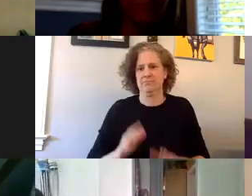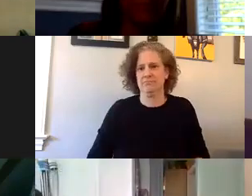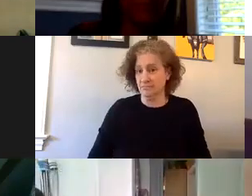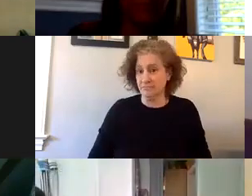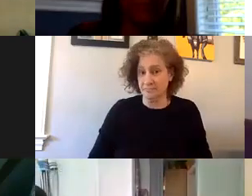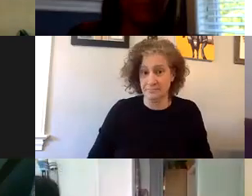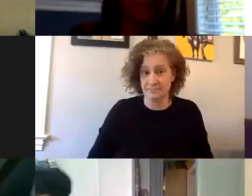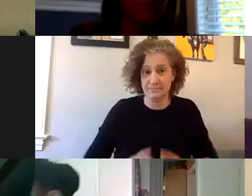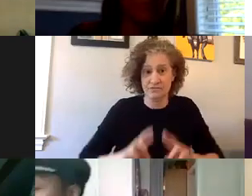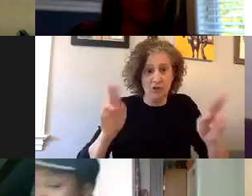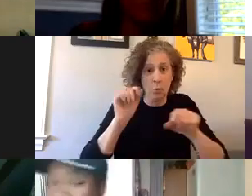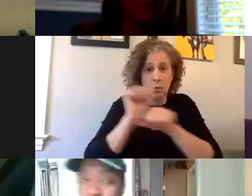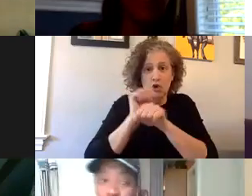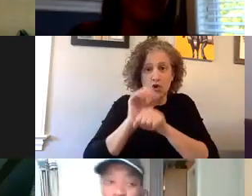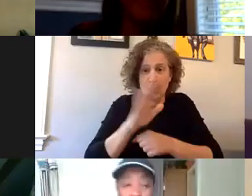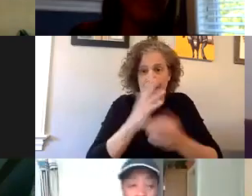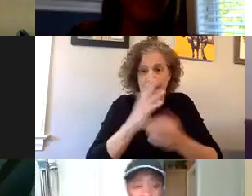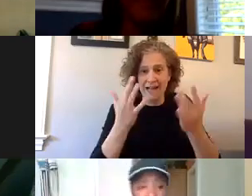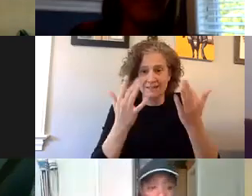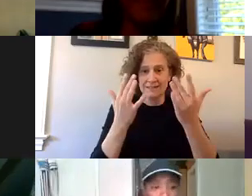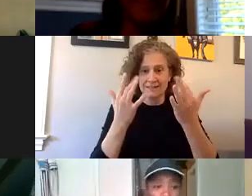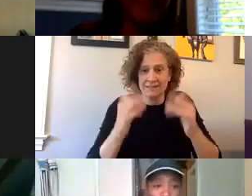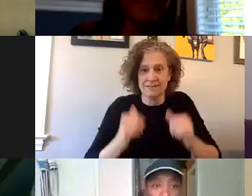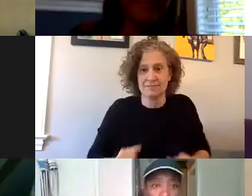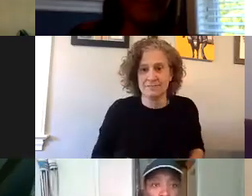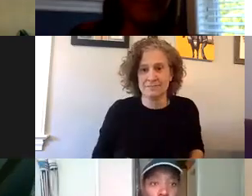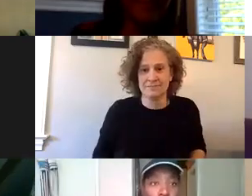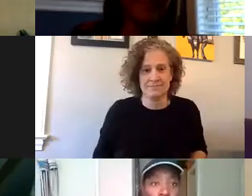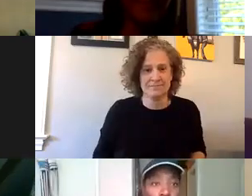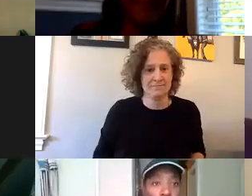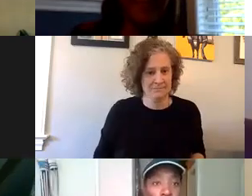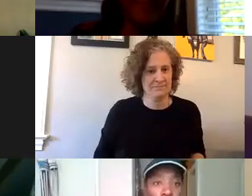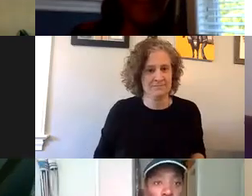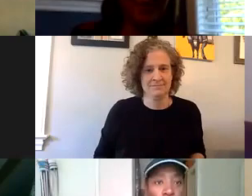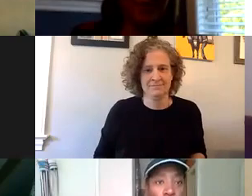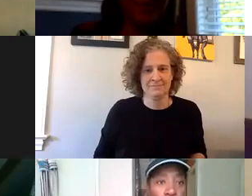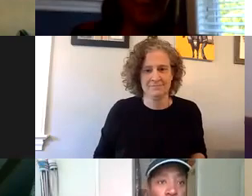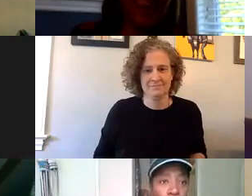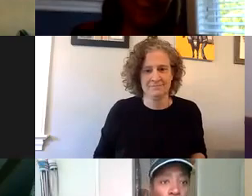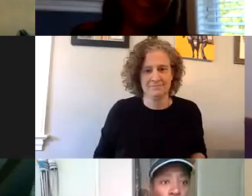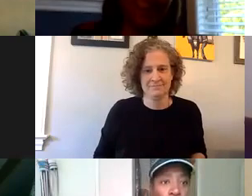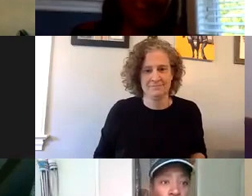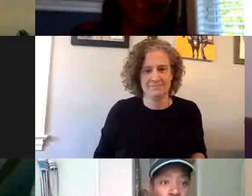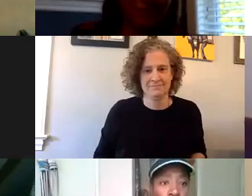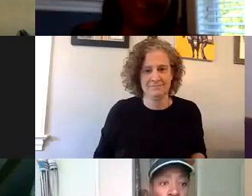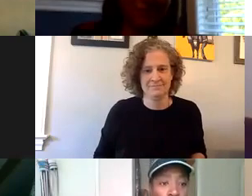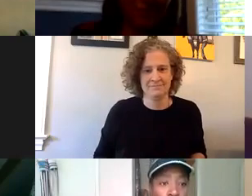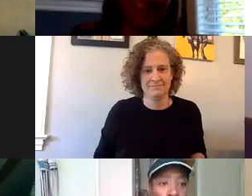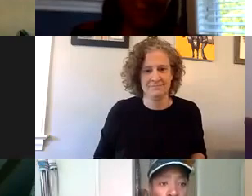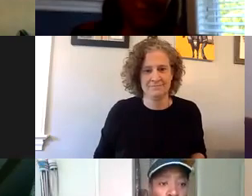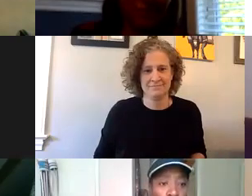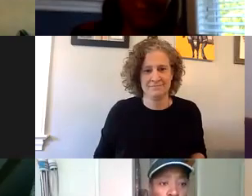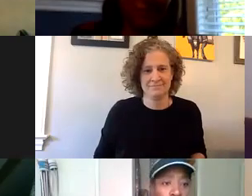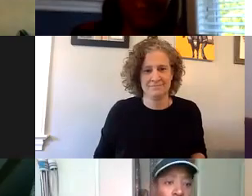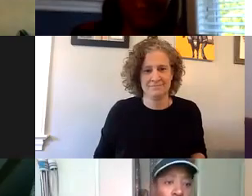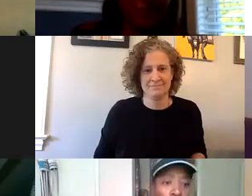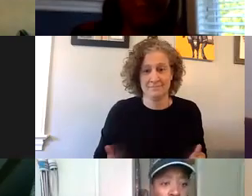Okay, so this is very informal. You know, this isn't going to be very sequenced. Ready to work your hands?